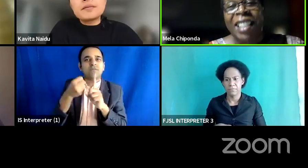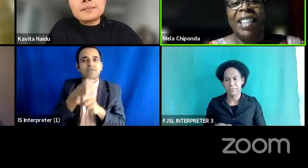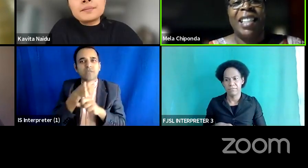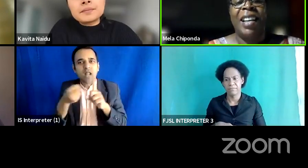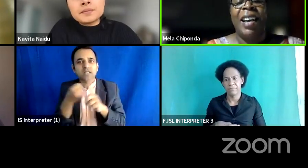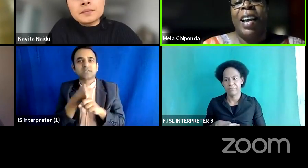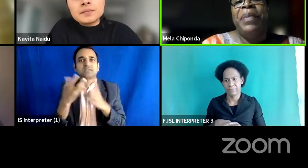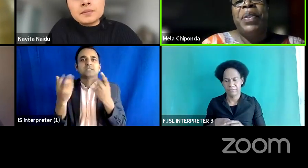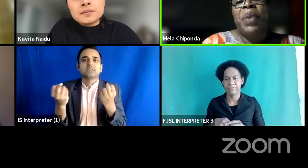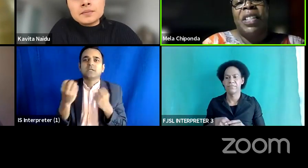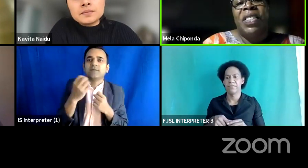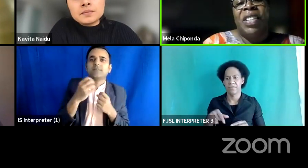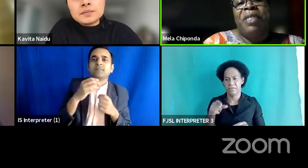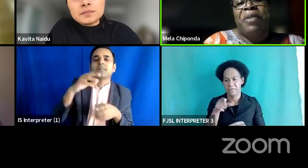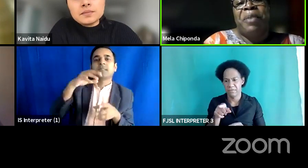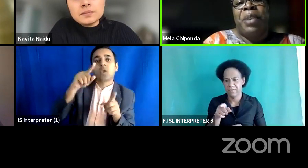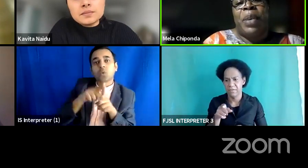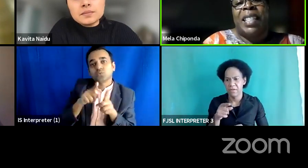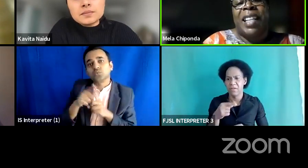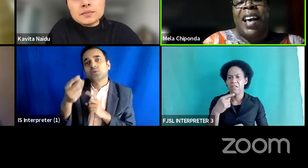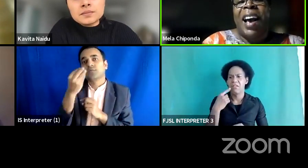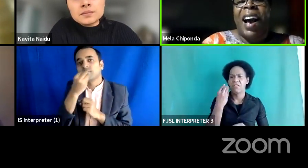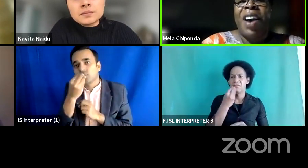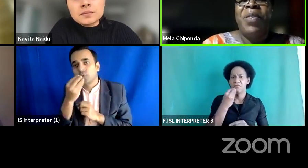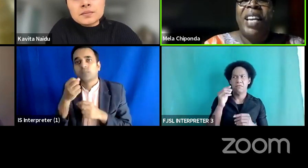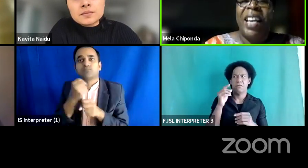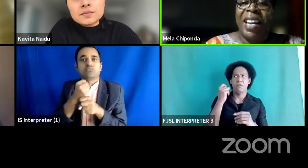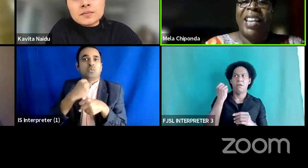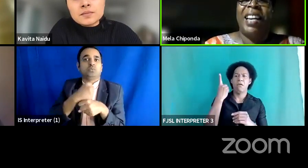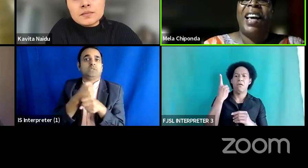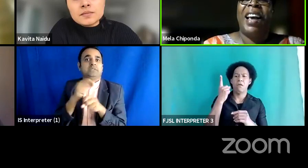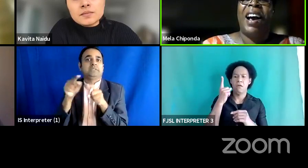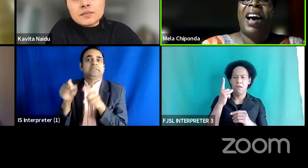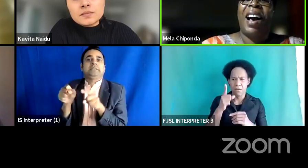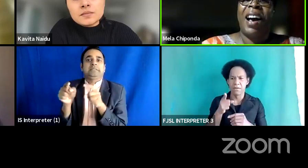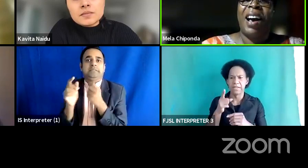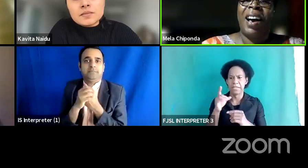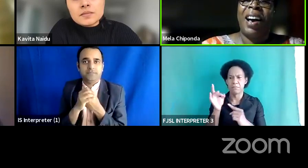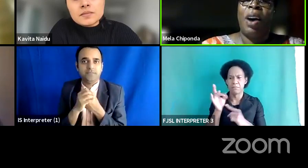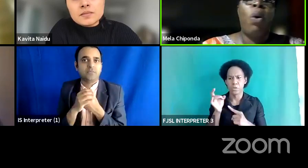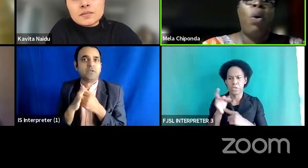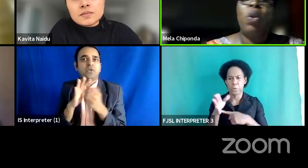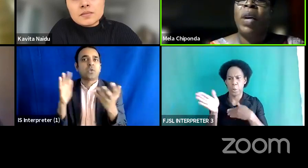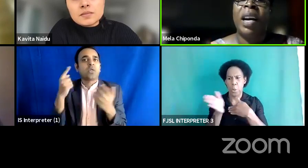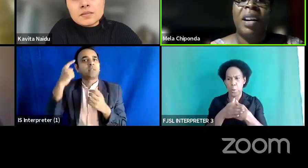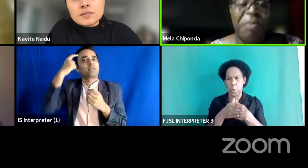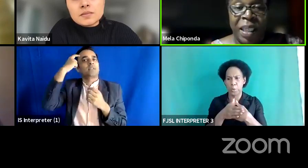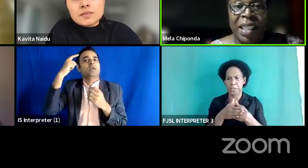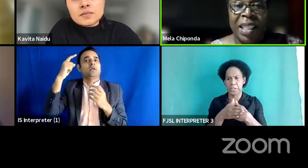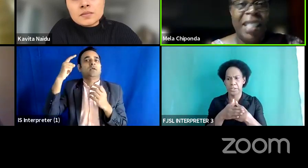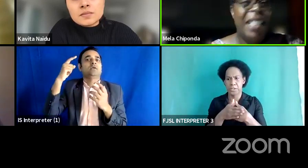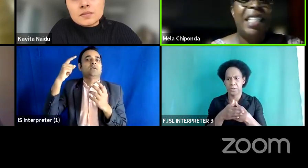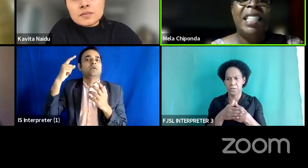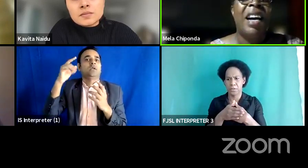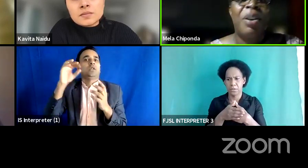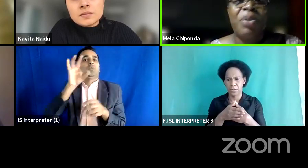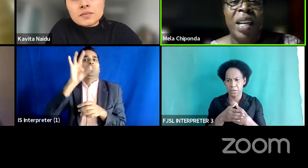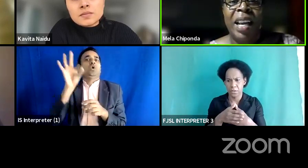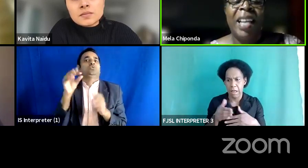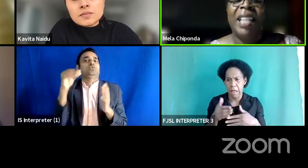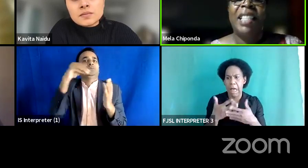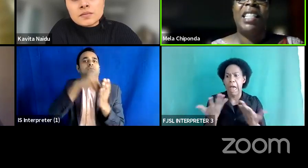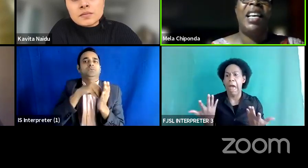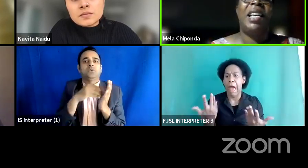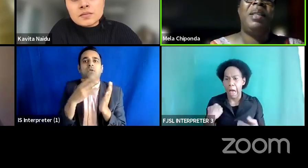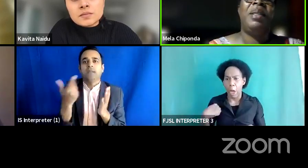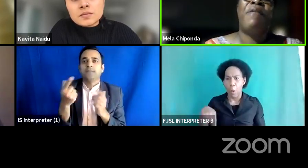as essential. And the question for me was, how can whole governments sit